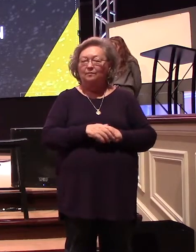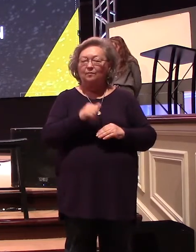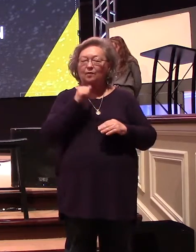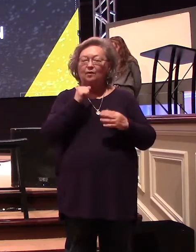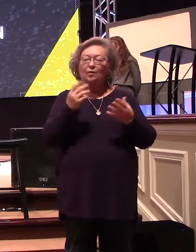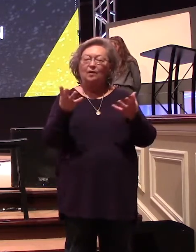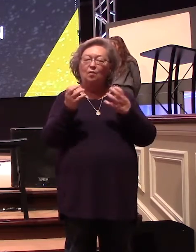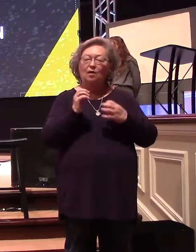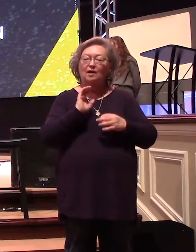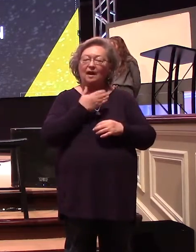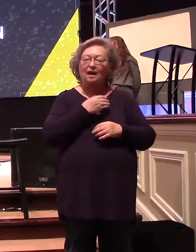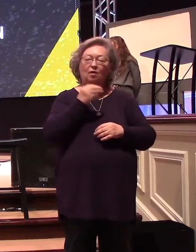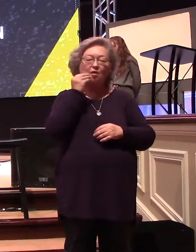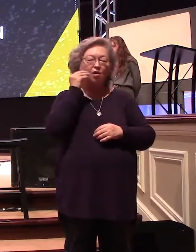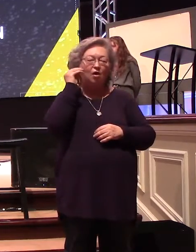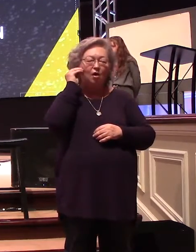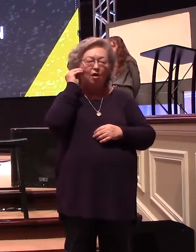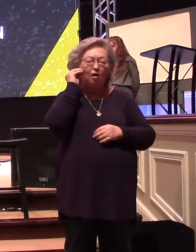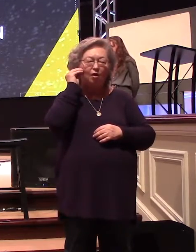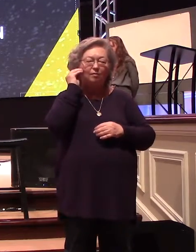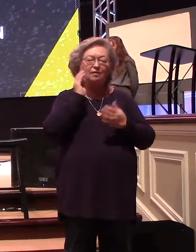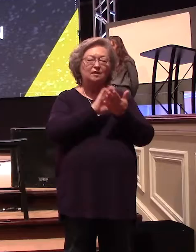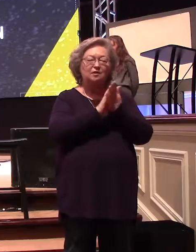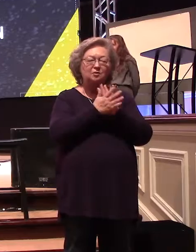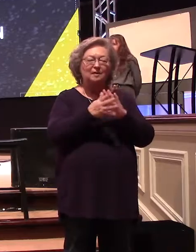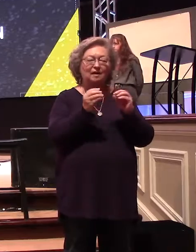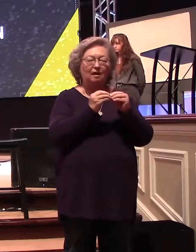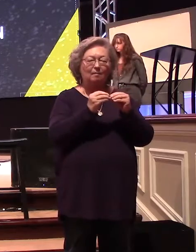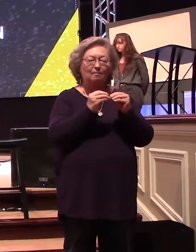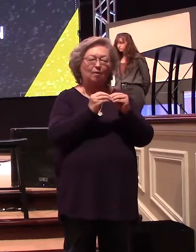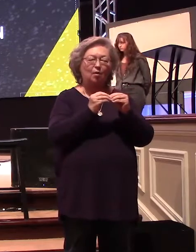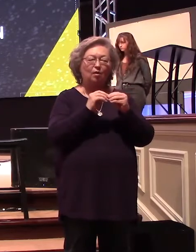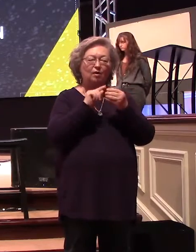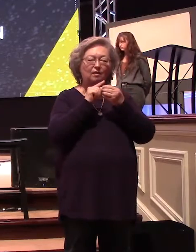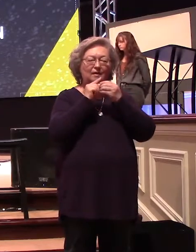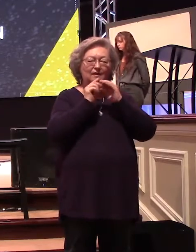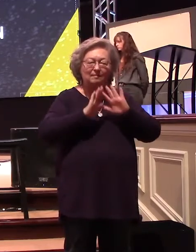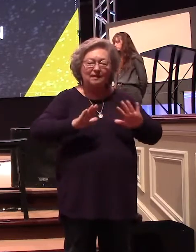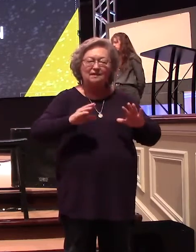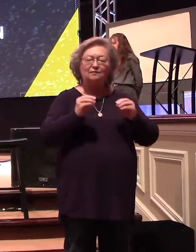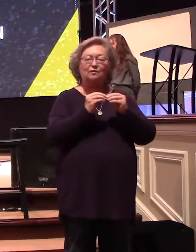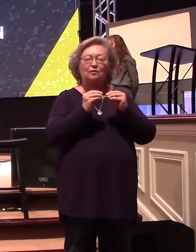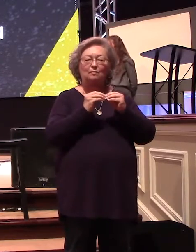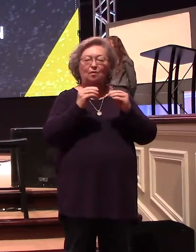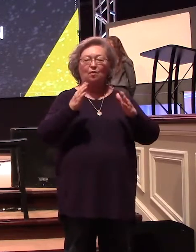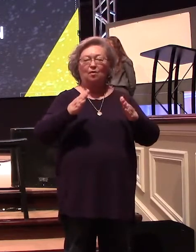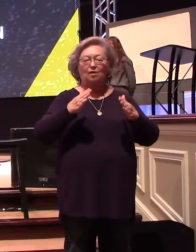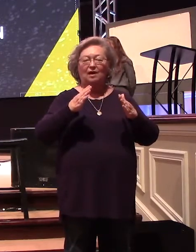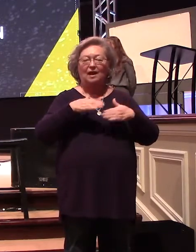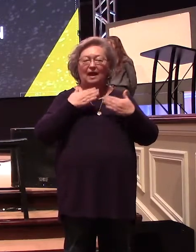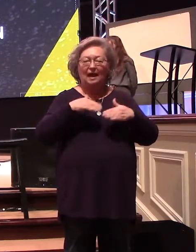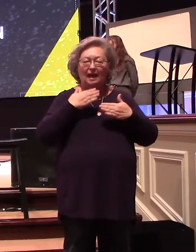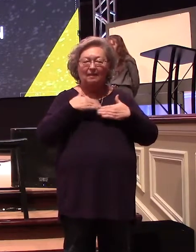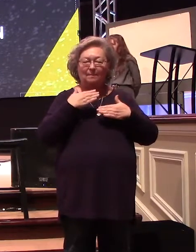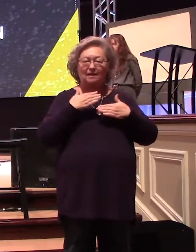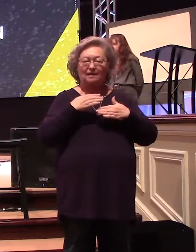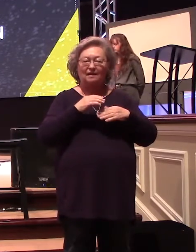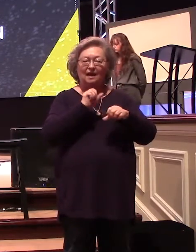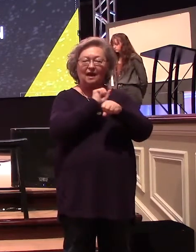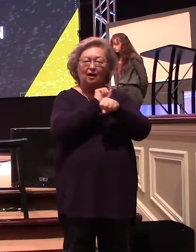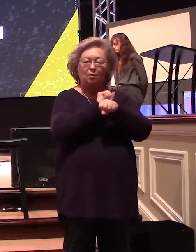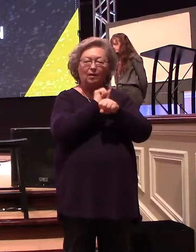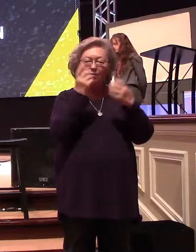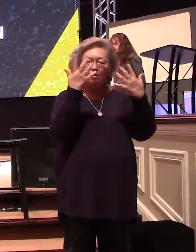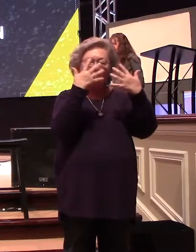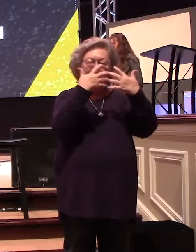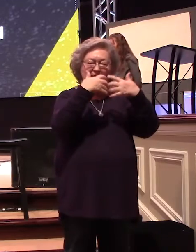God, that we'd be able to make you look good as people look at us and see how we live together and function together as a home, that we would allow